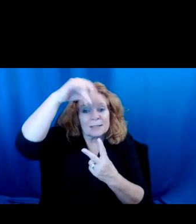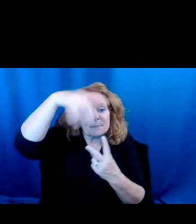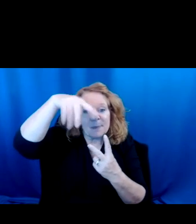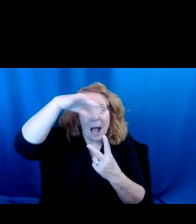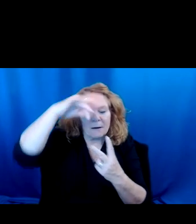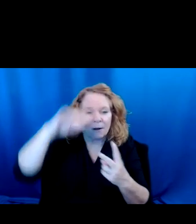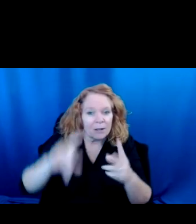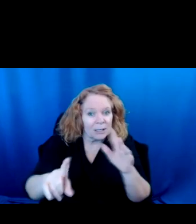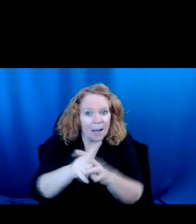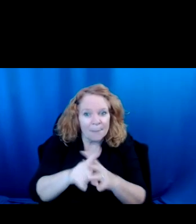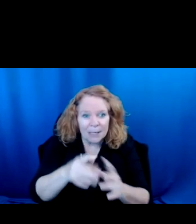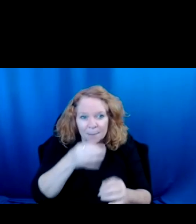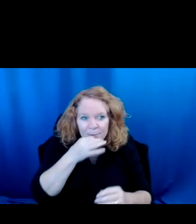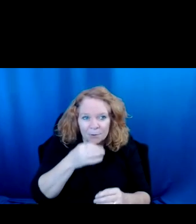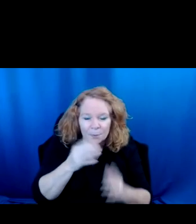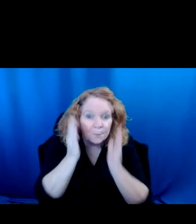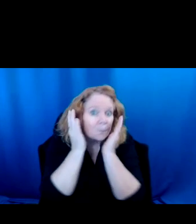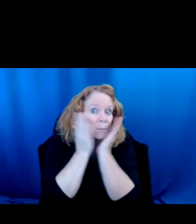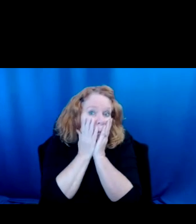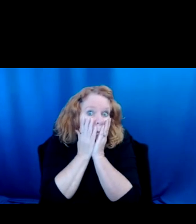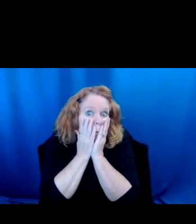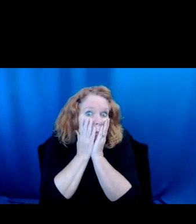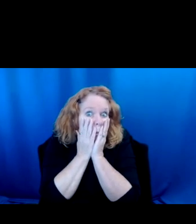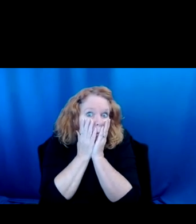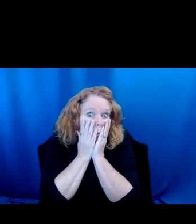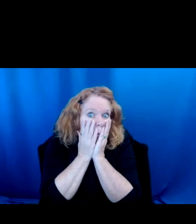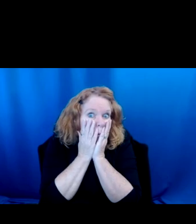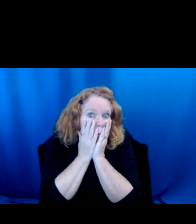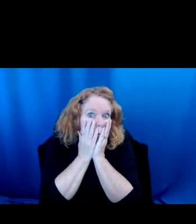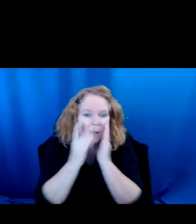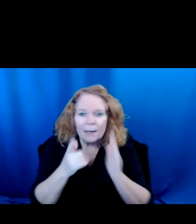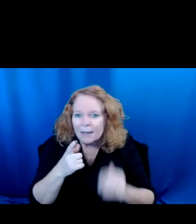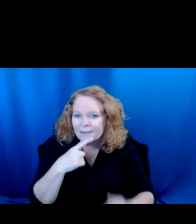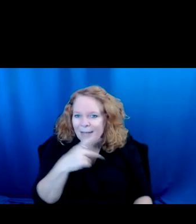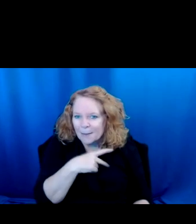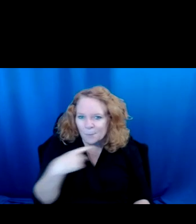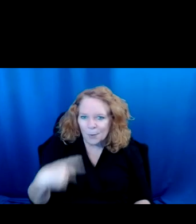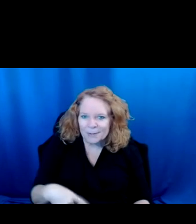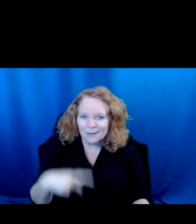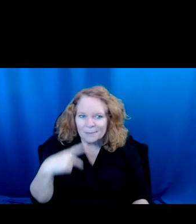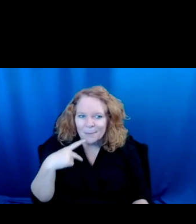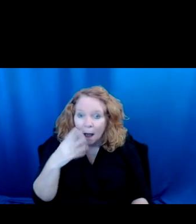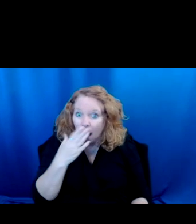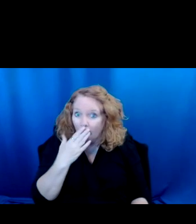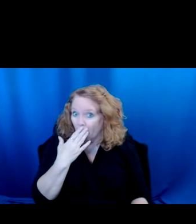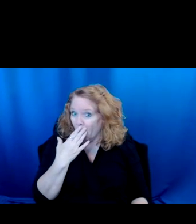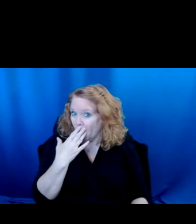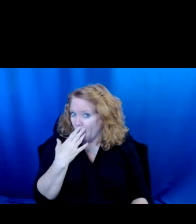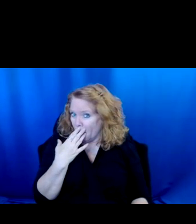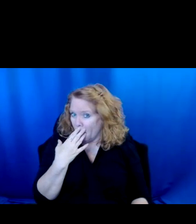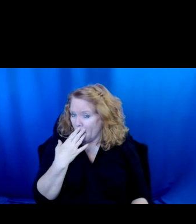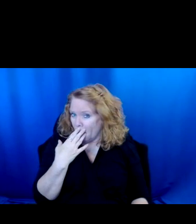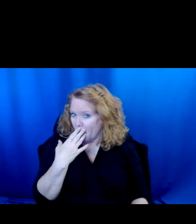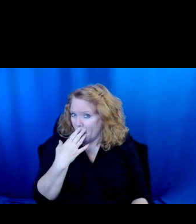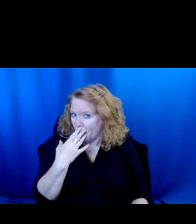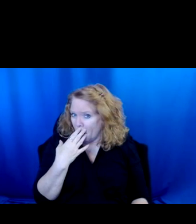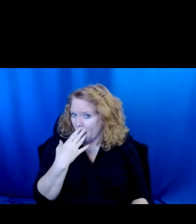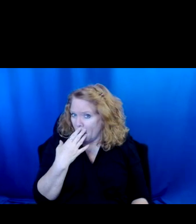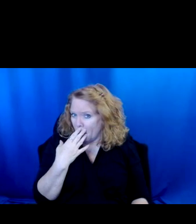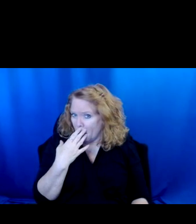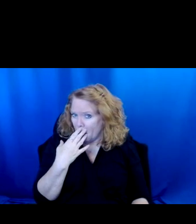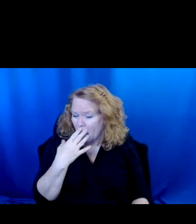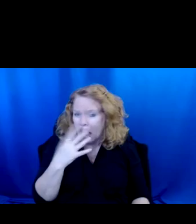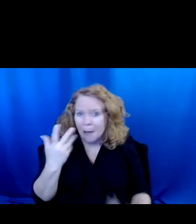"Oh, yikes," said Princess Peggy. "Oh, I'm clean out